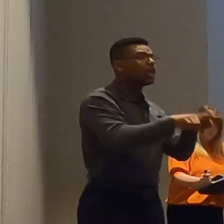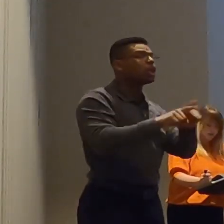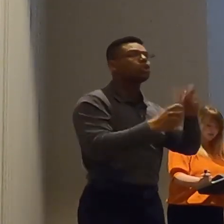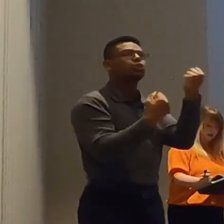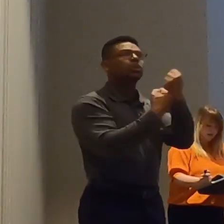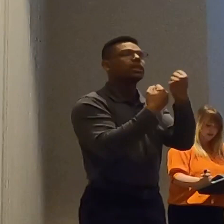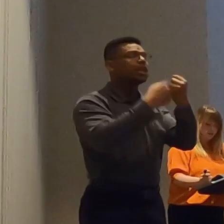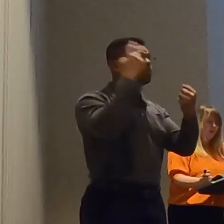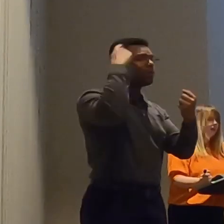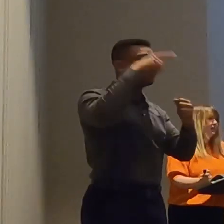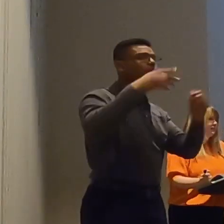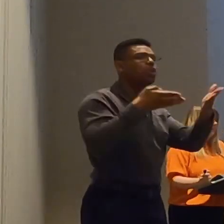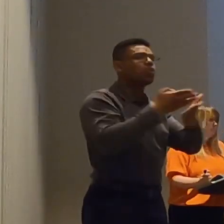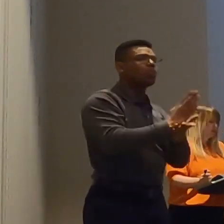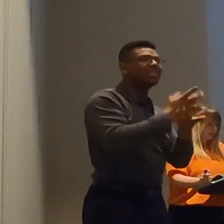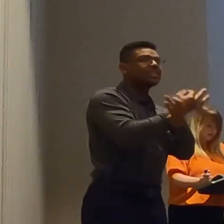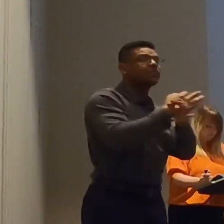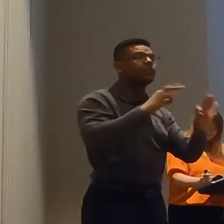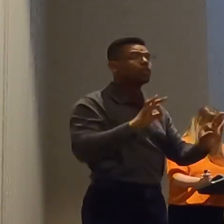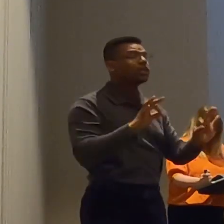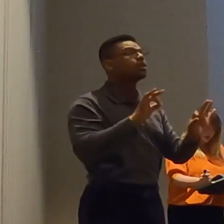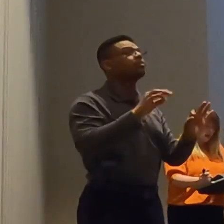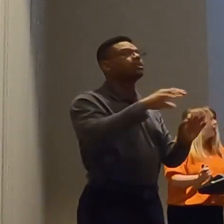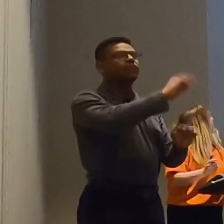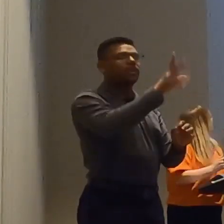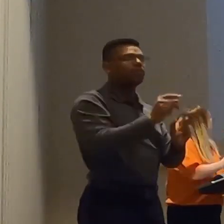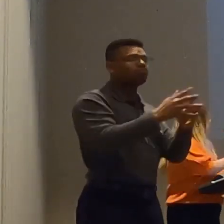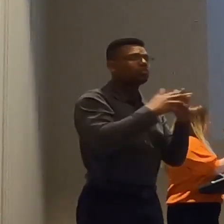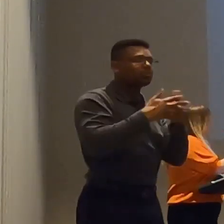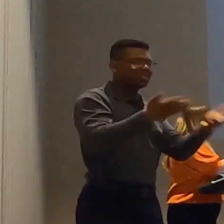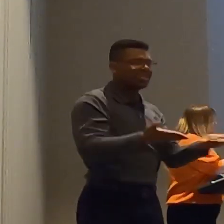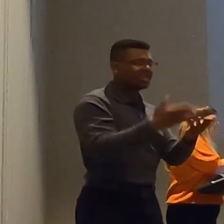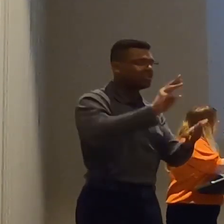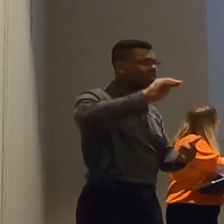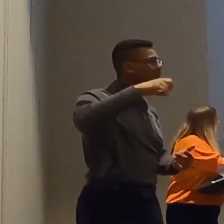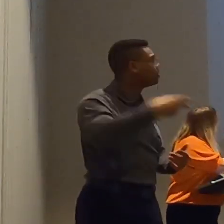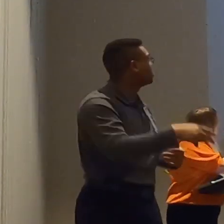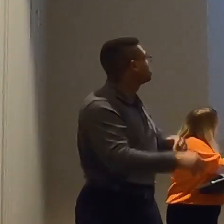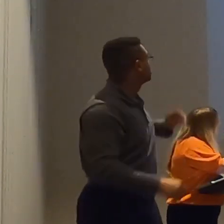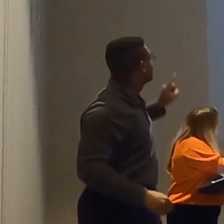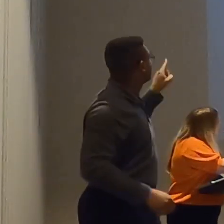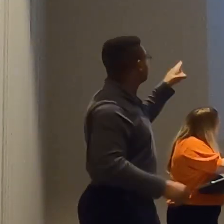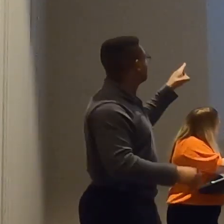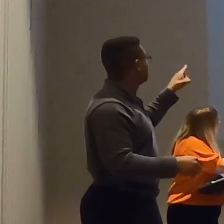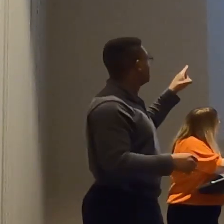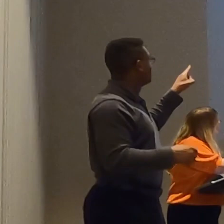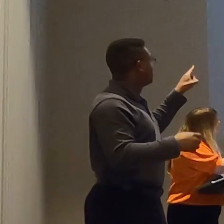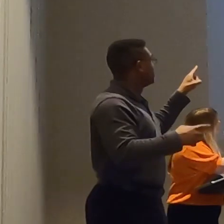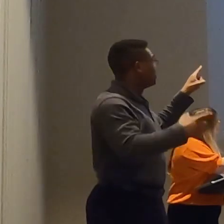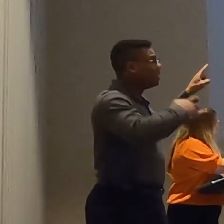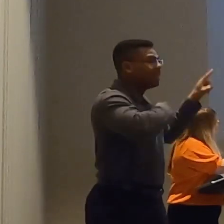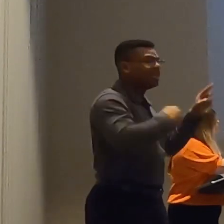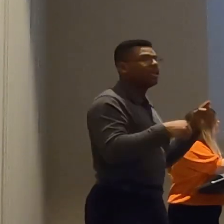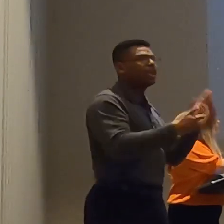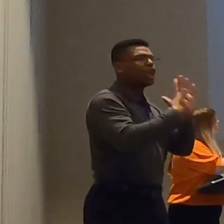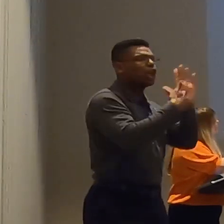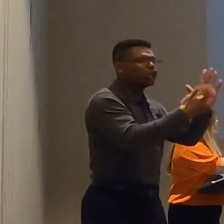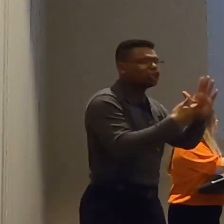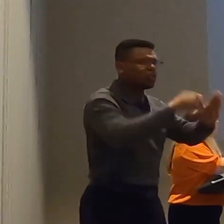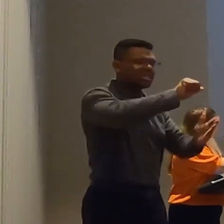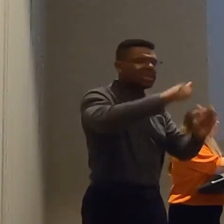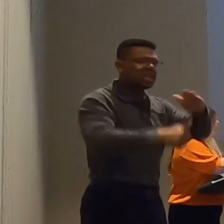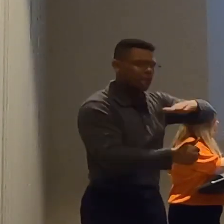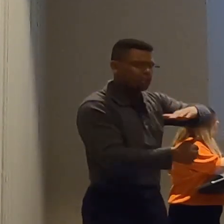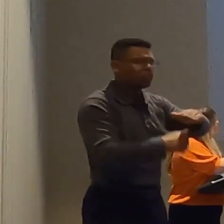and freedoms of African Americans in Michigan. And so right here I have a map of the Underground Railroad, and you can see